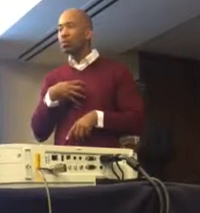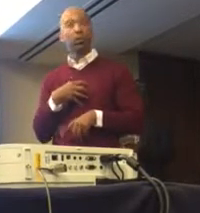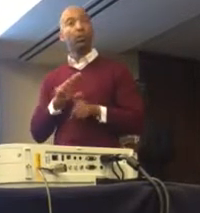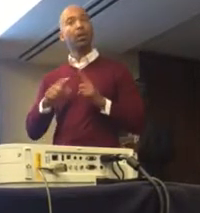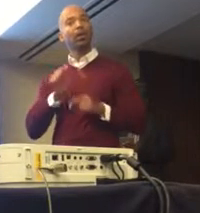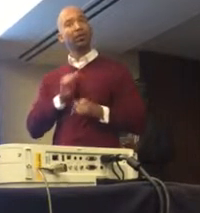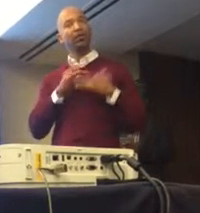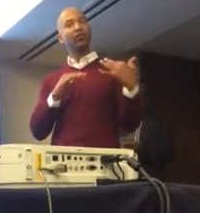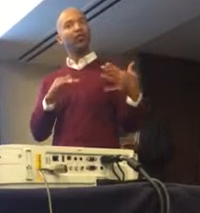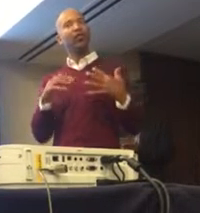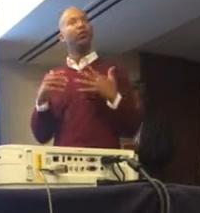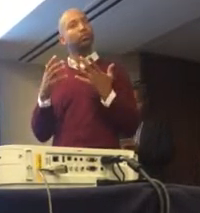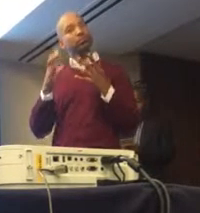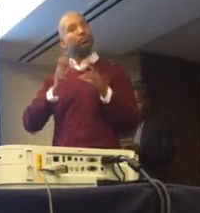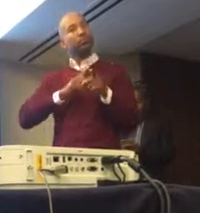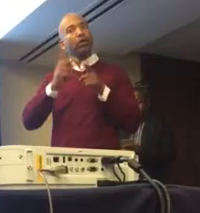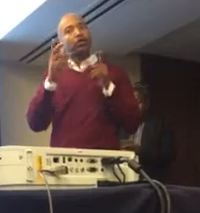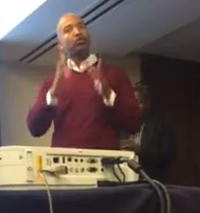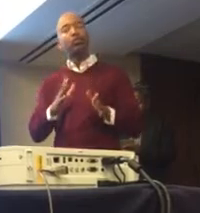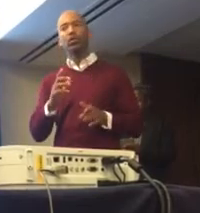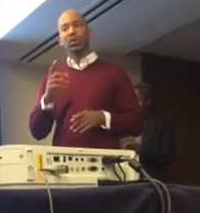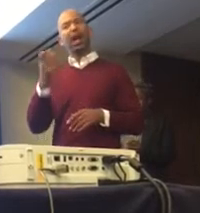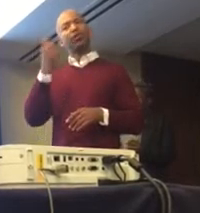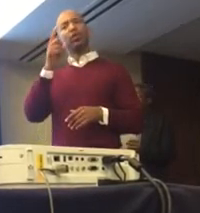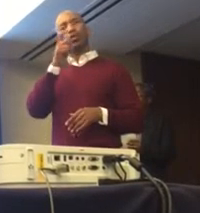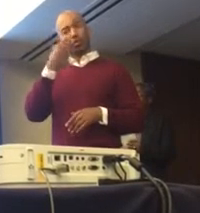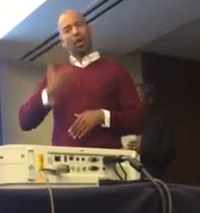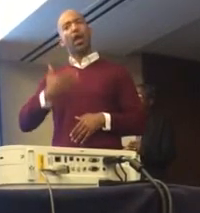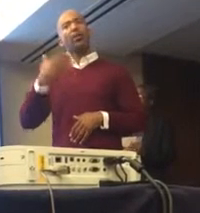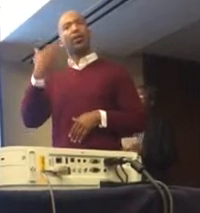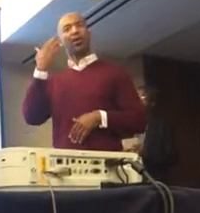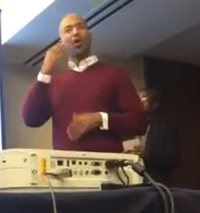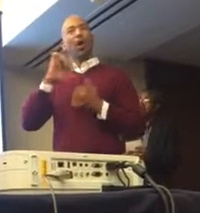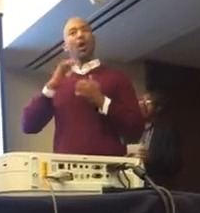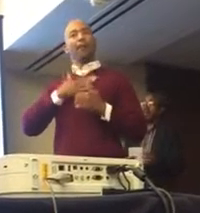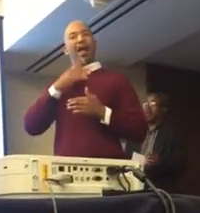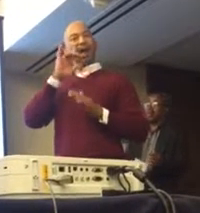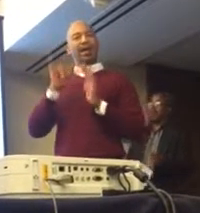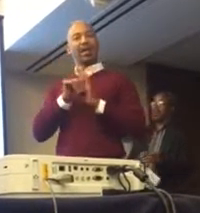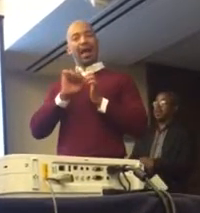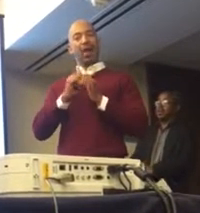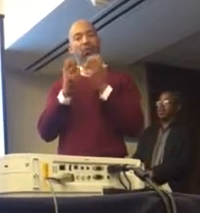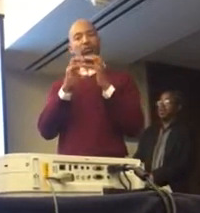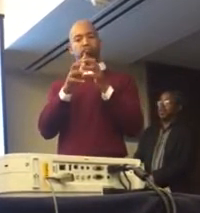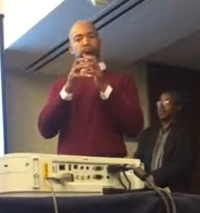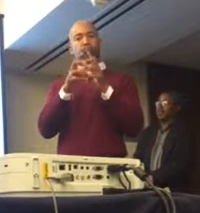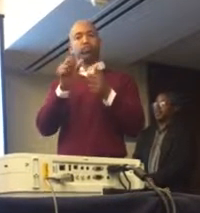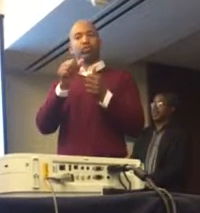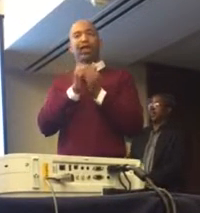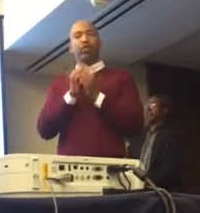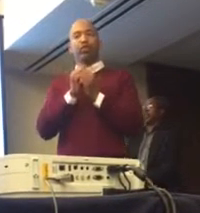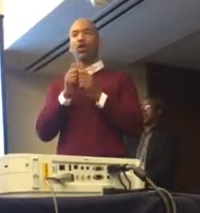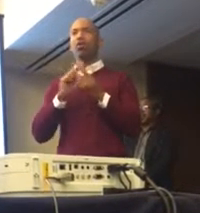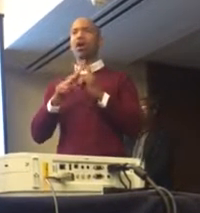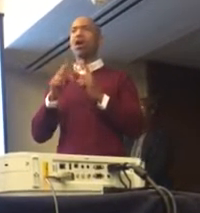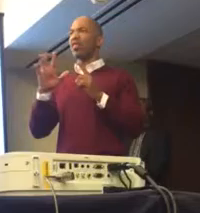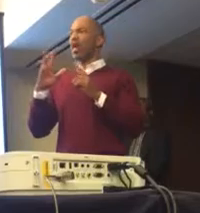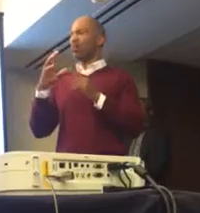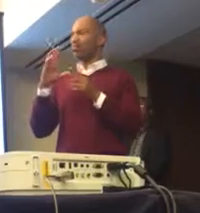this work and having a better understanding of who I am and how my identities work together, I was able to move past it. But for your students